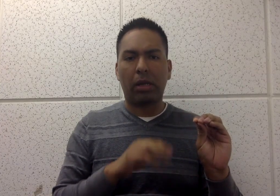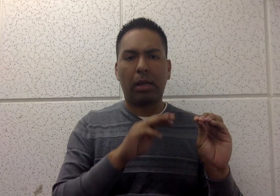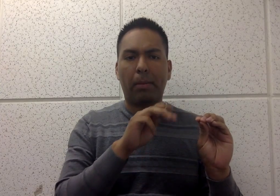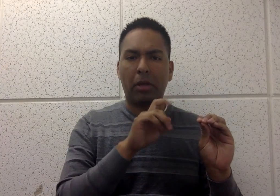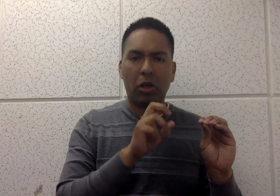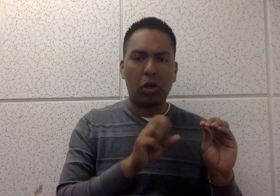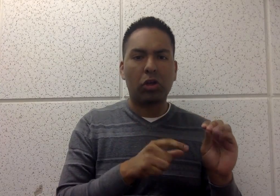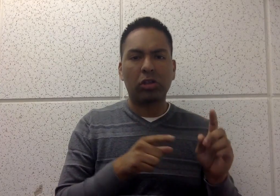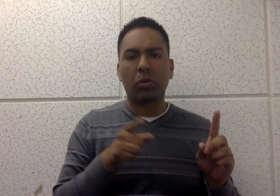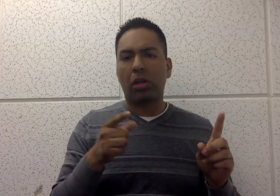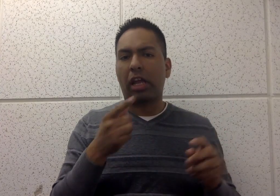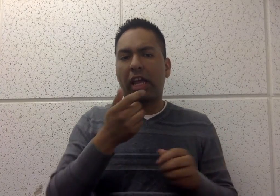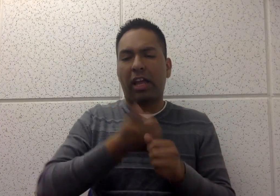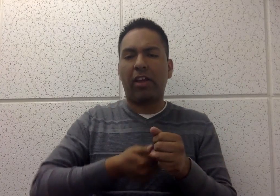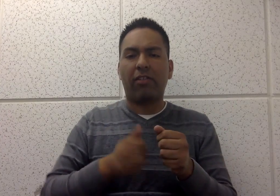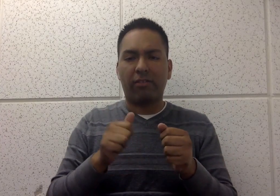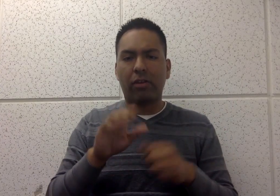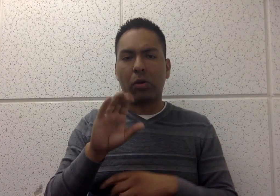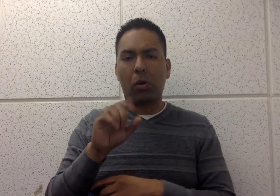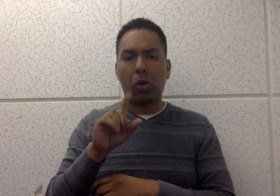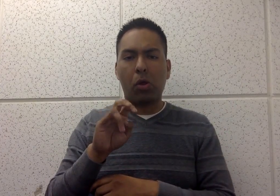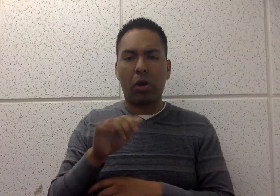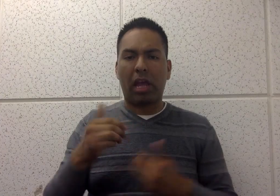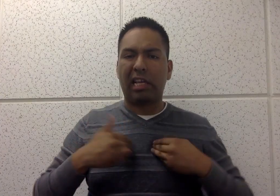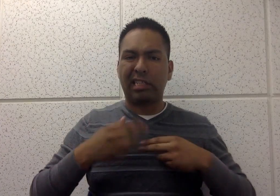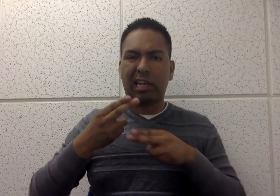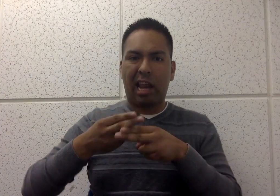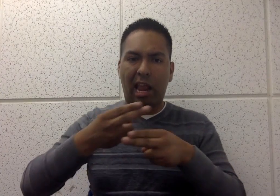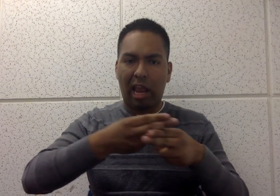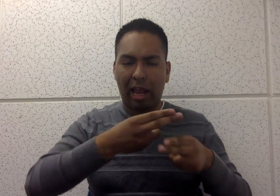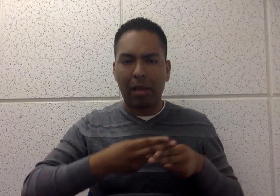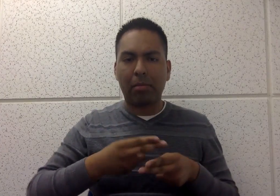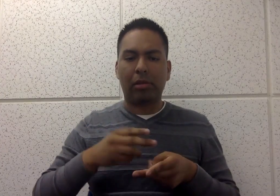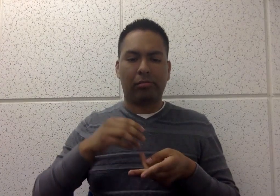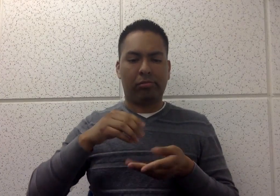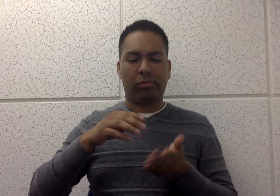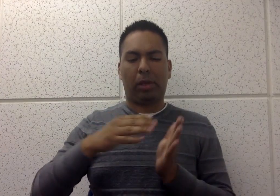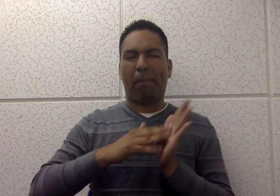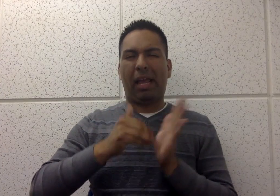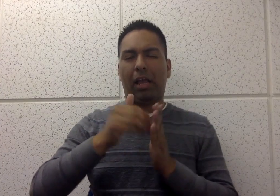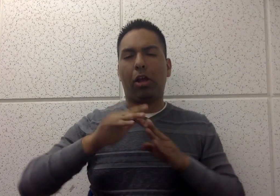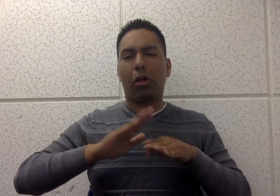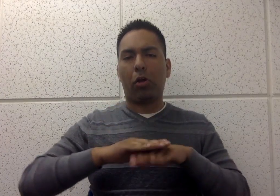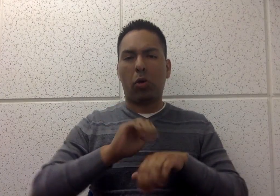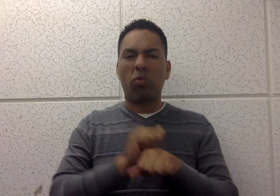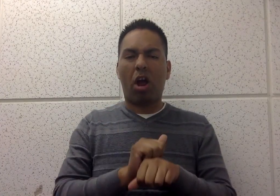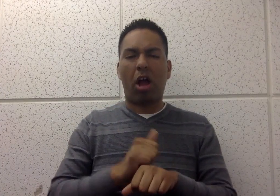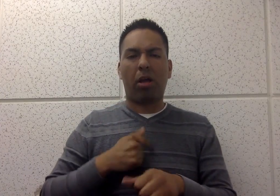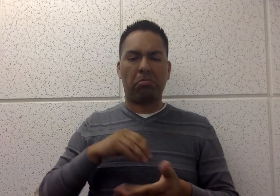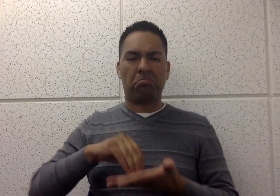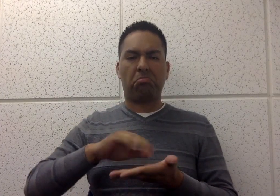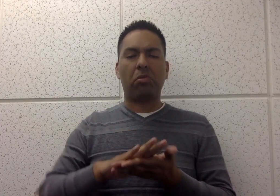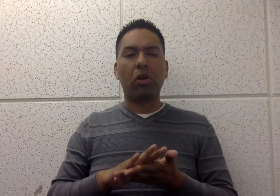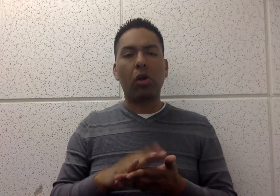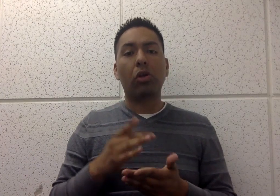which is a number, which is painted on a rock. And I go there every year and look for all the colonies that were alive the year before and